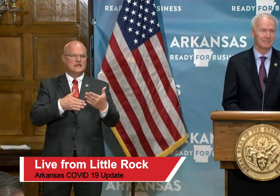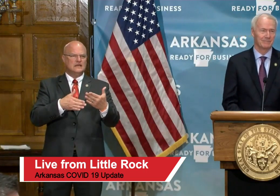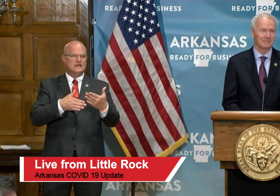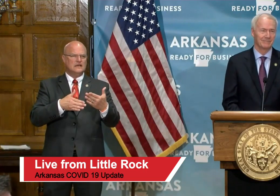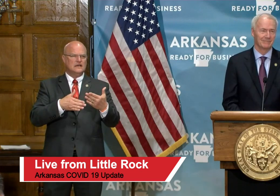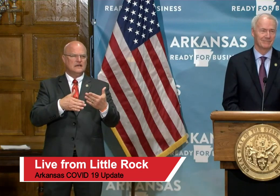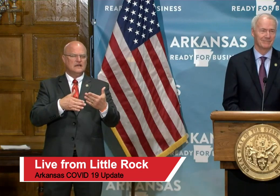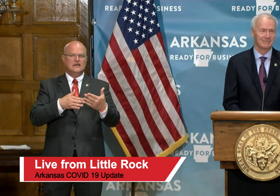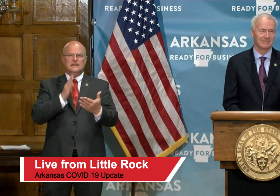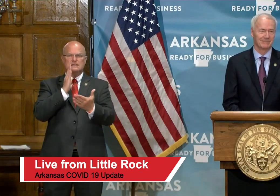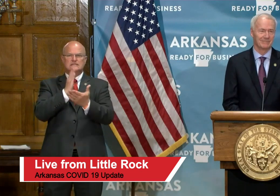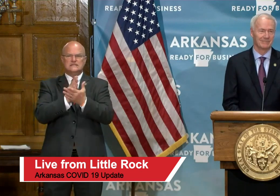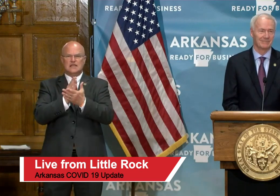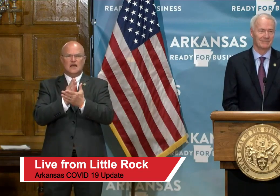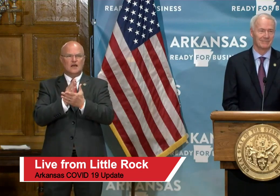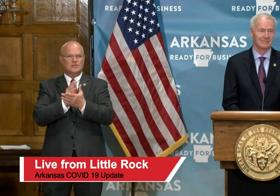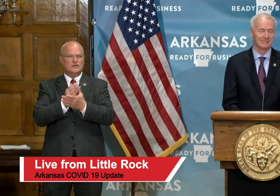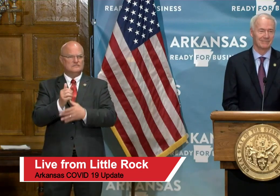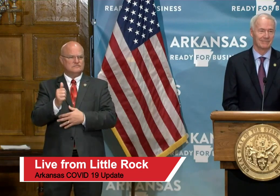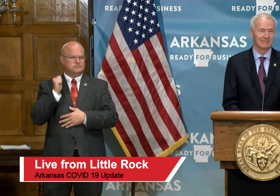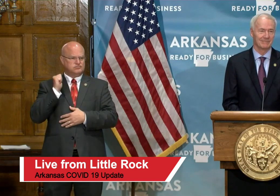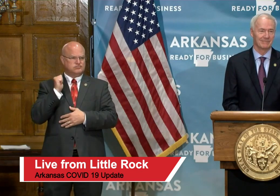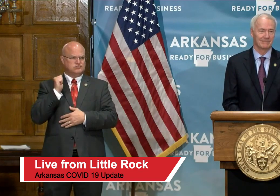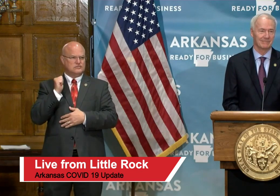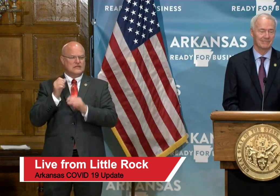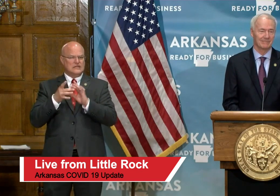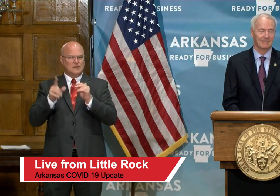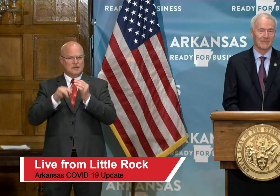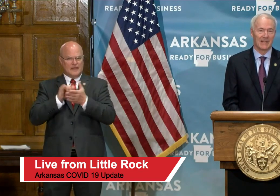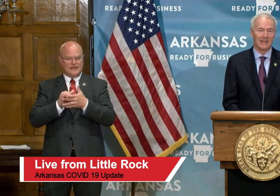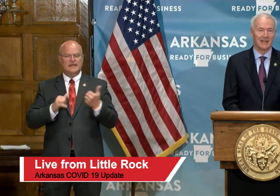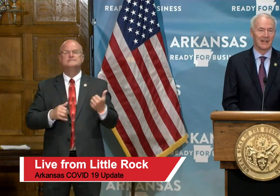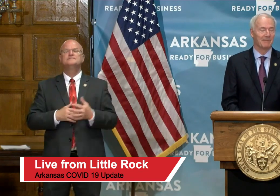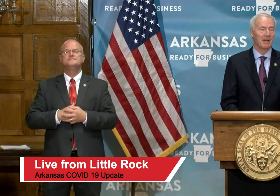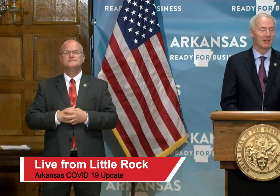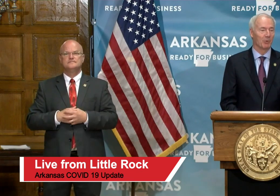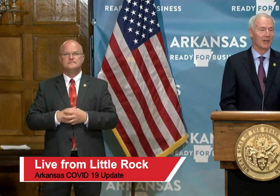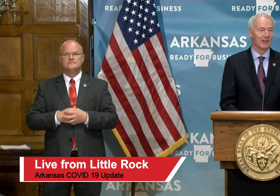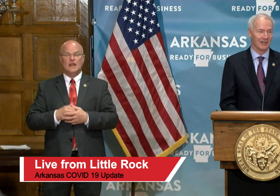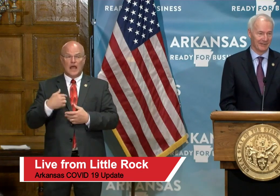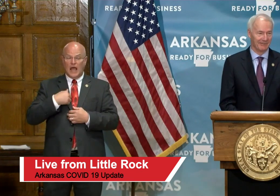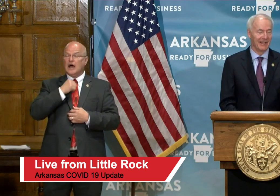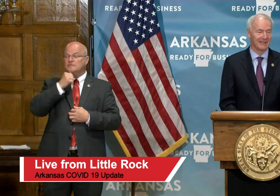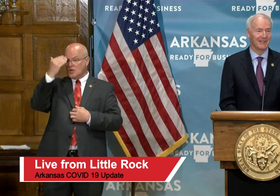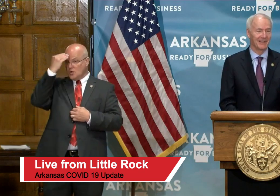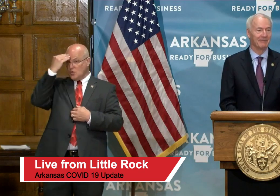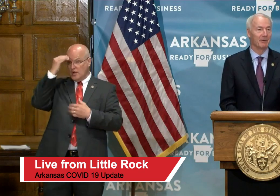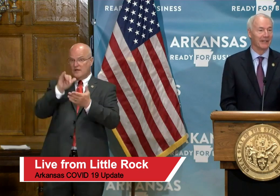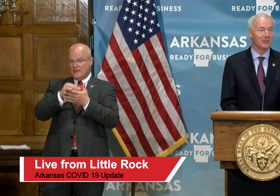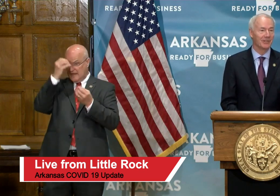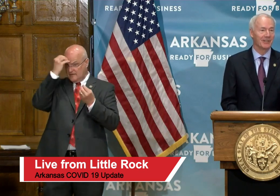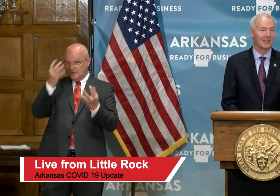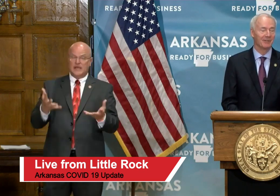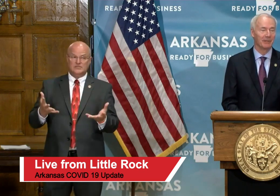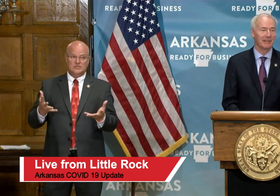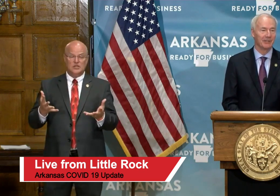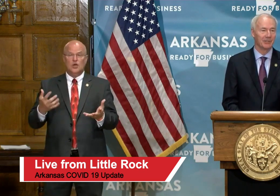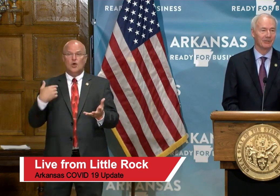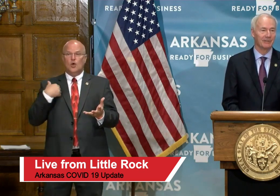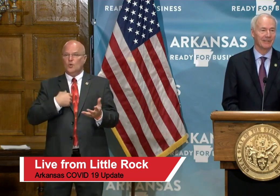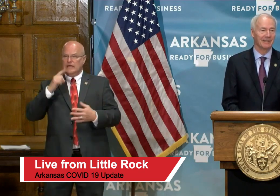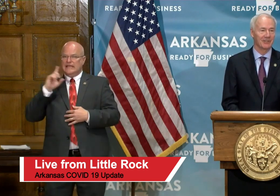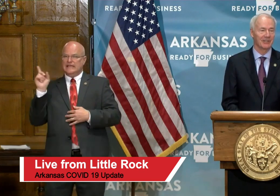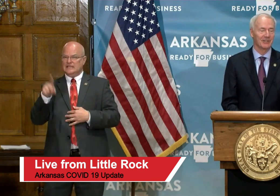defying the cease and desist order from the Department of Health. Any comments on that? I'm not aware of that information.